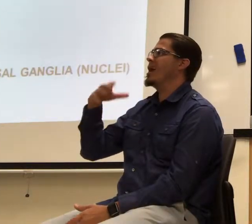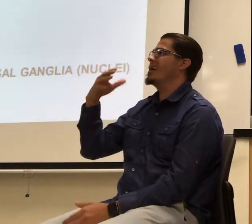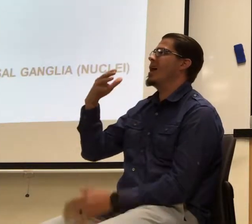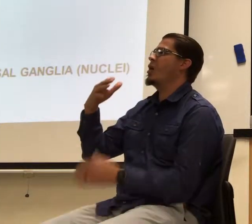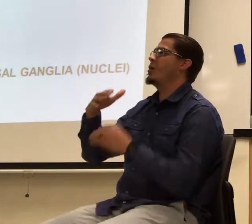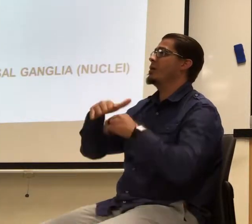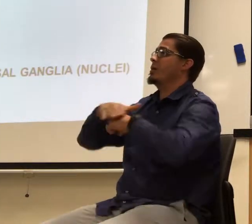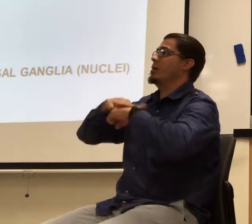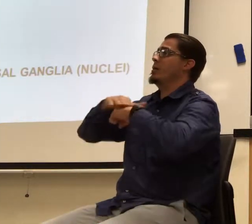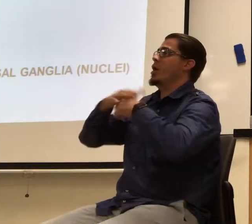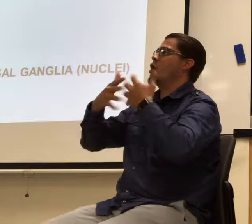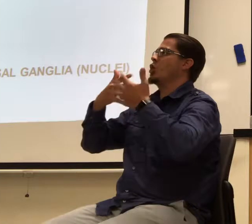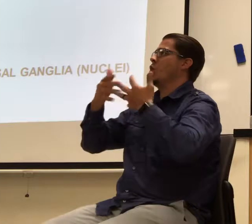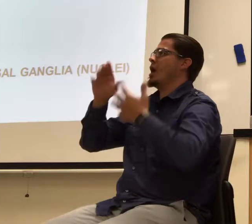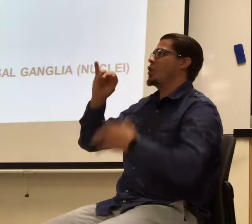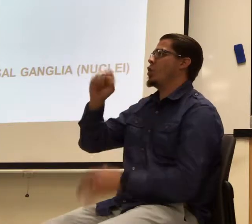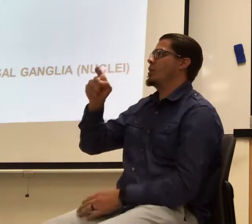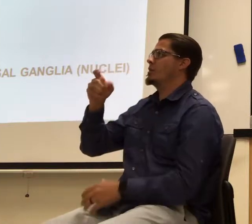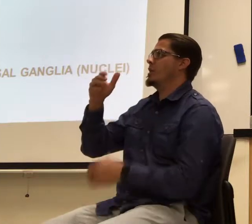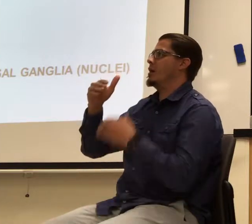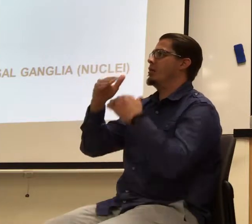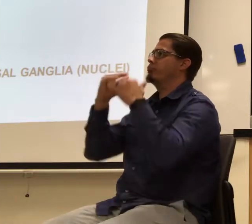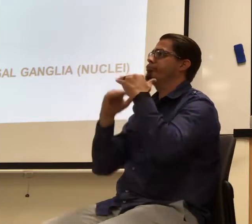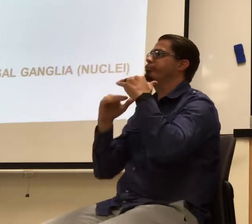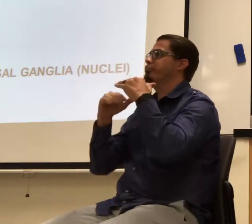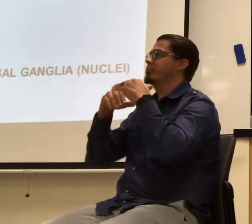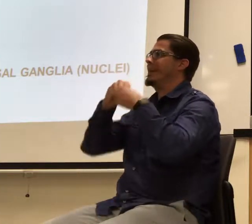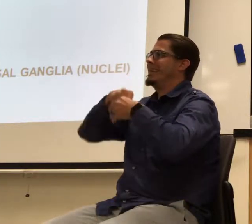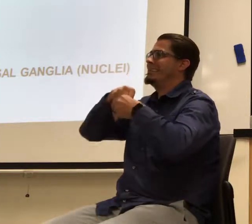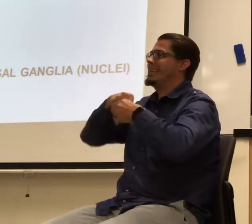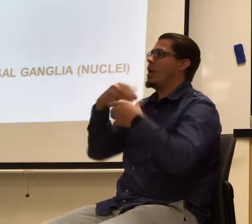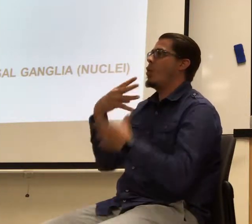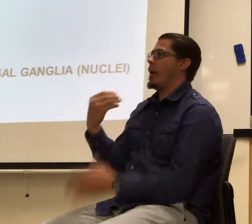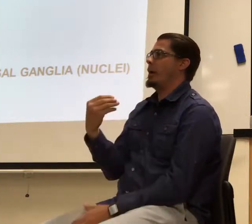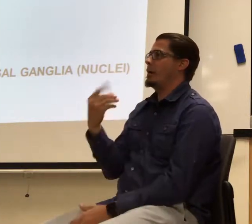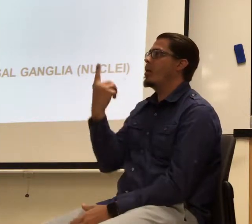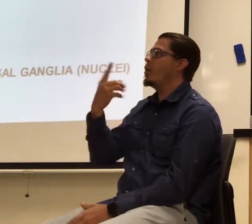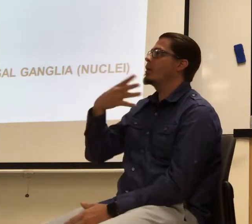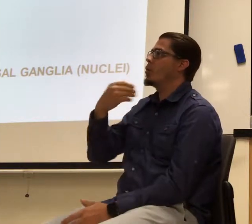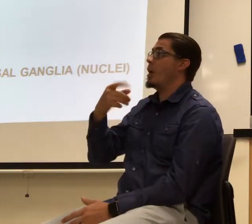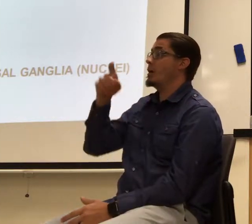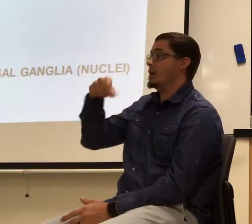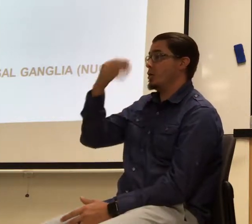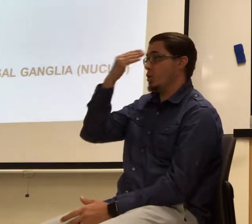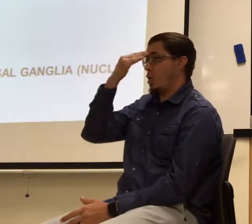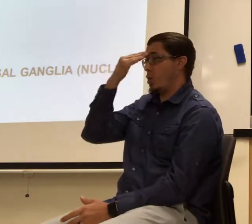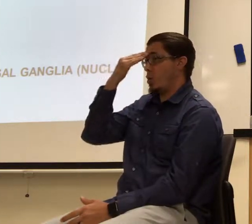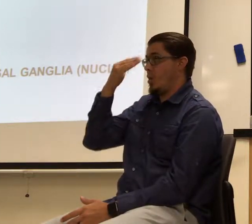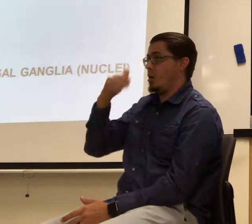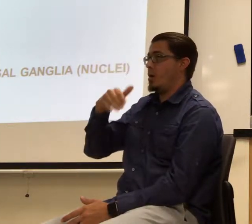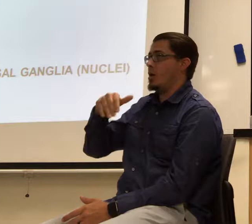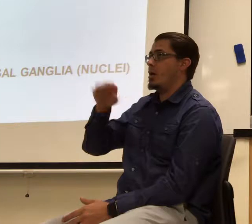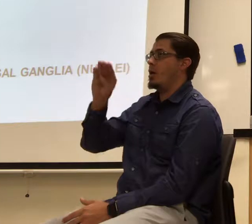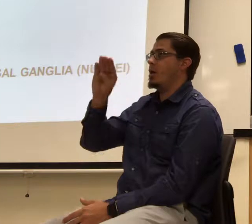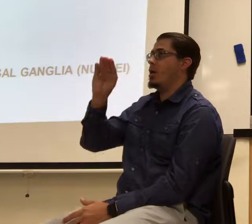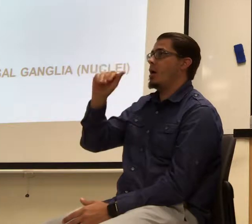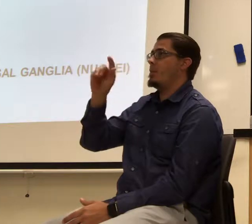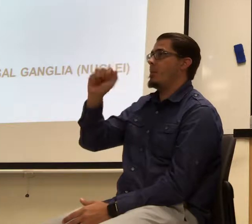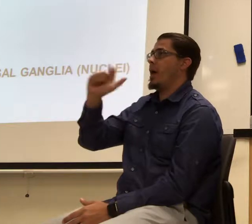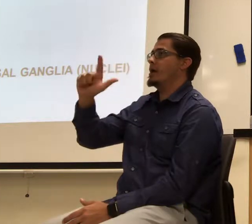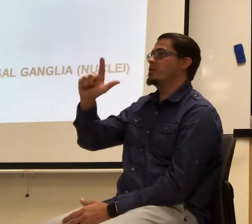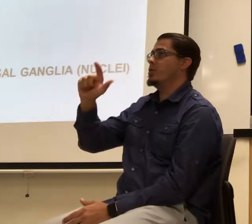area, gray cortex, to the inner white matter. And the only white matter I want you to know is the basal ganglia,